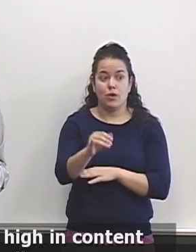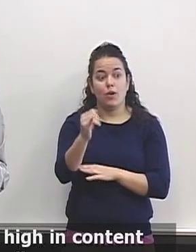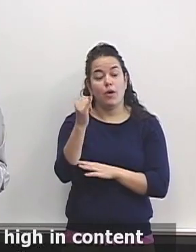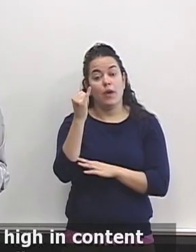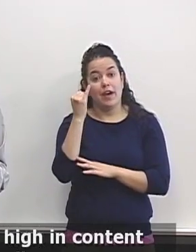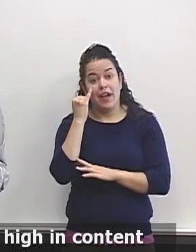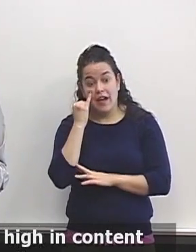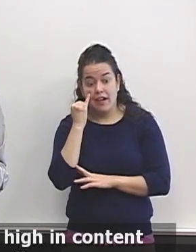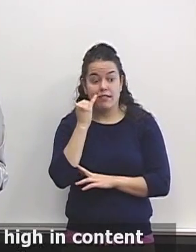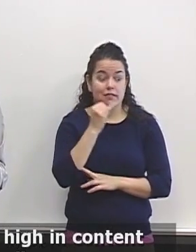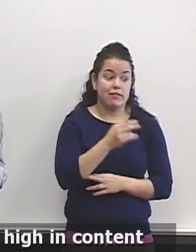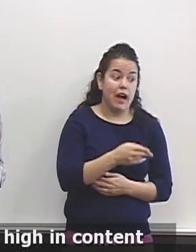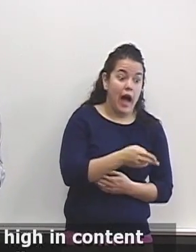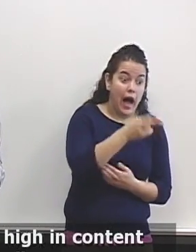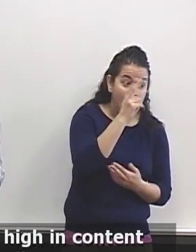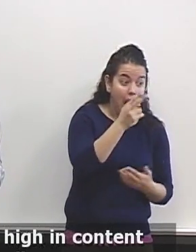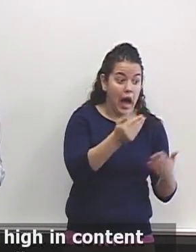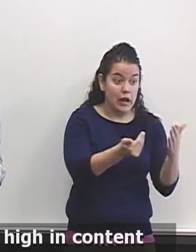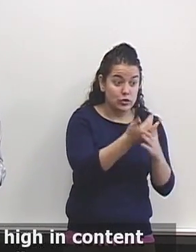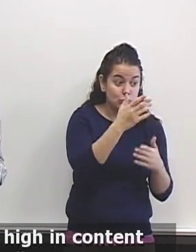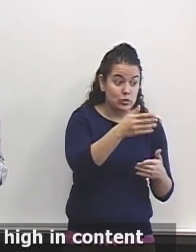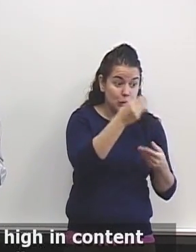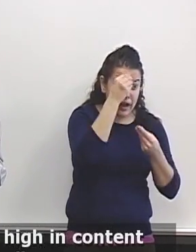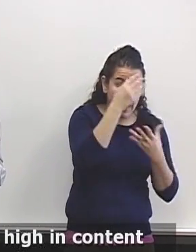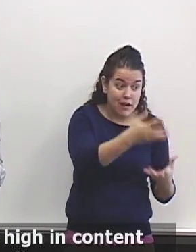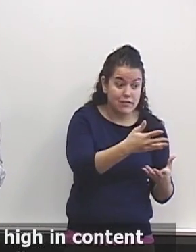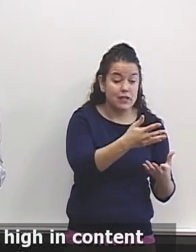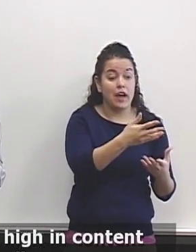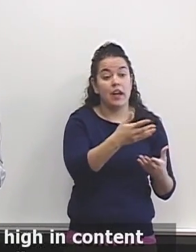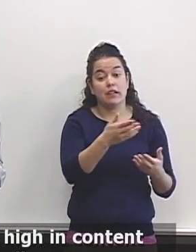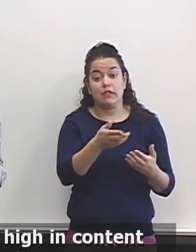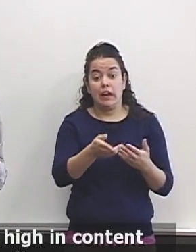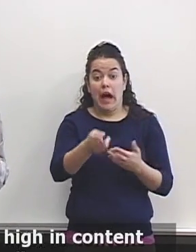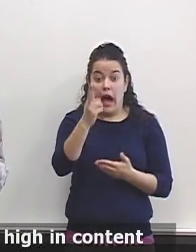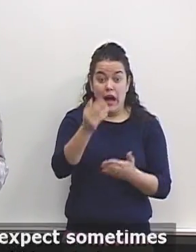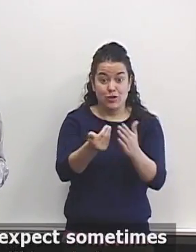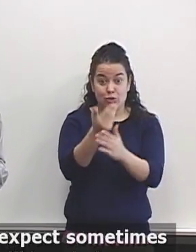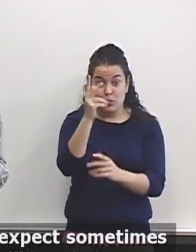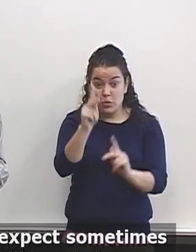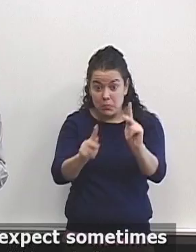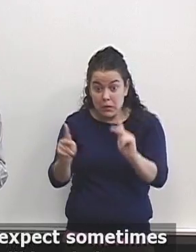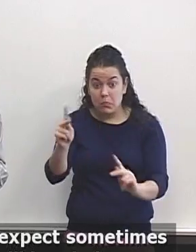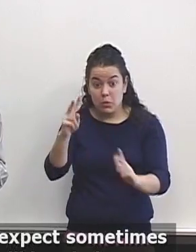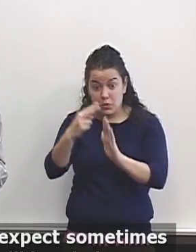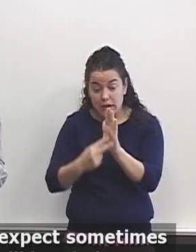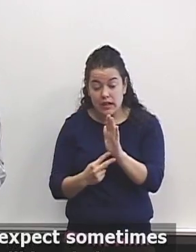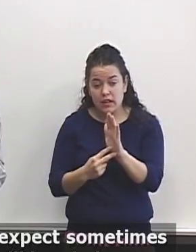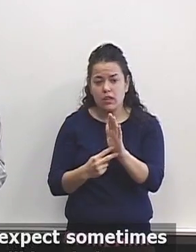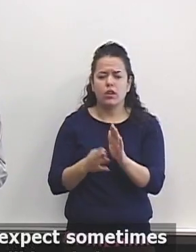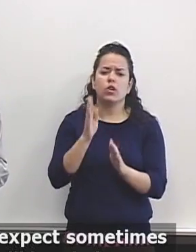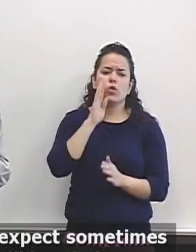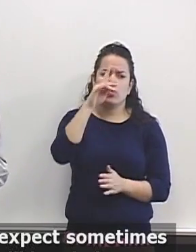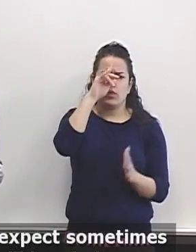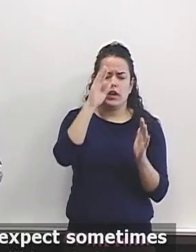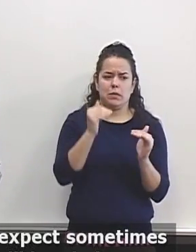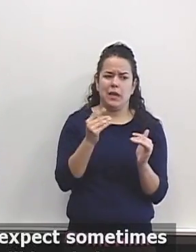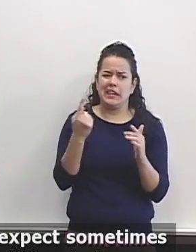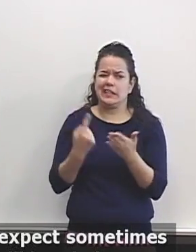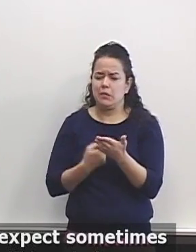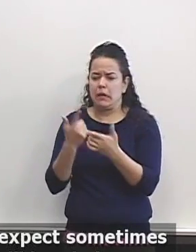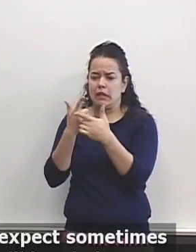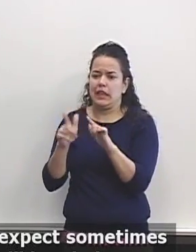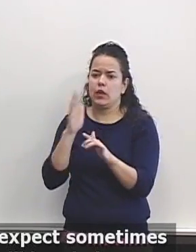in content and audience, then we would expect sometimes the language will break